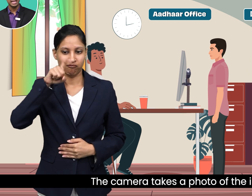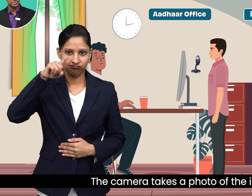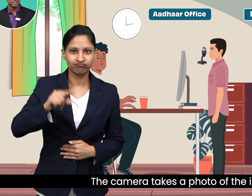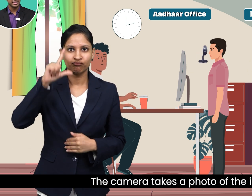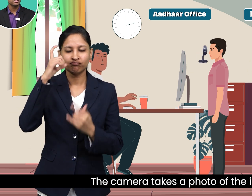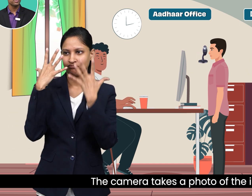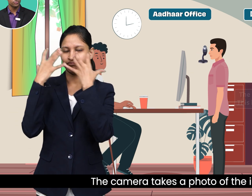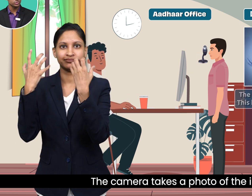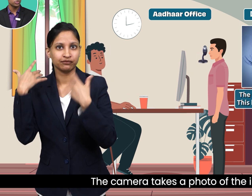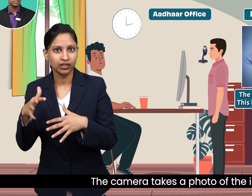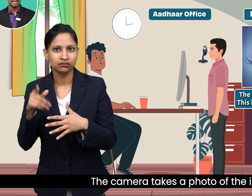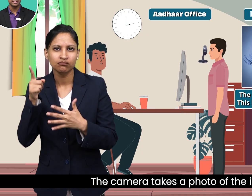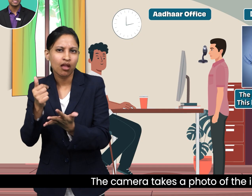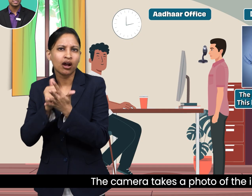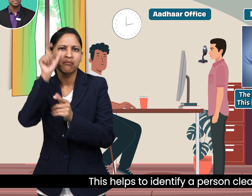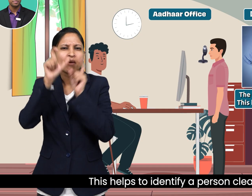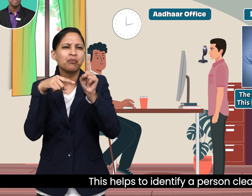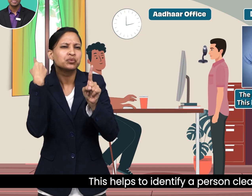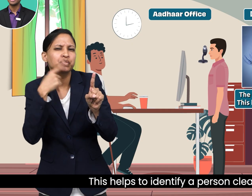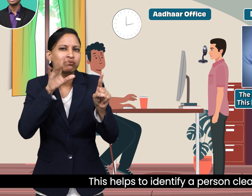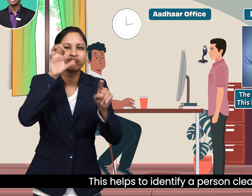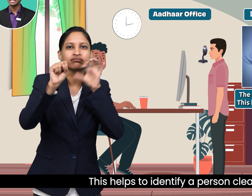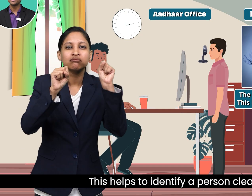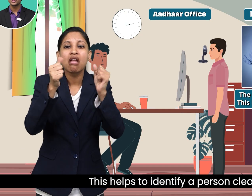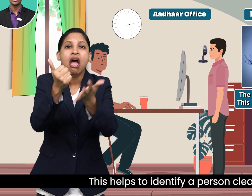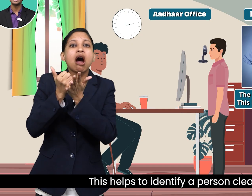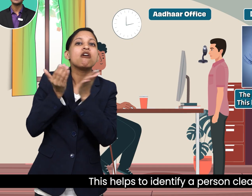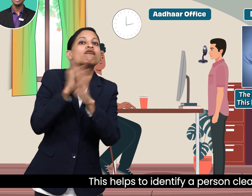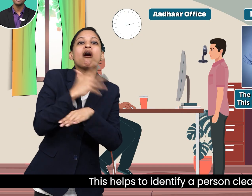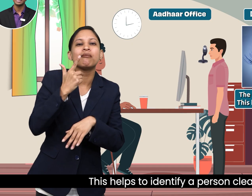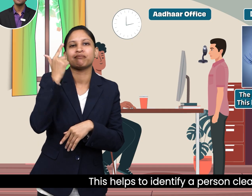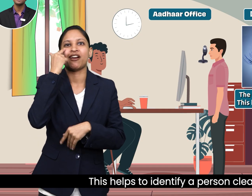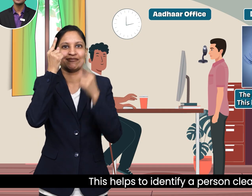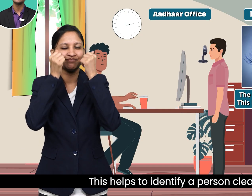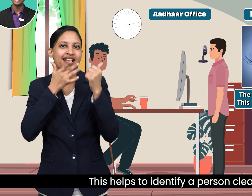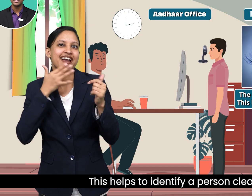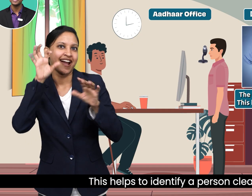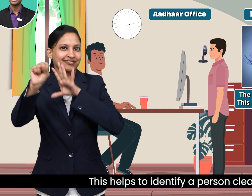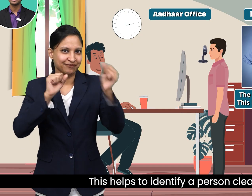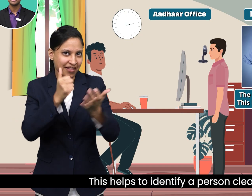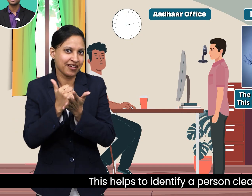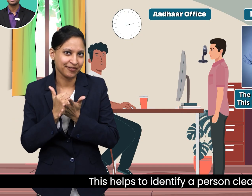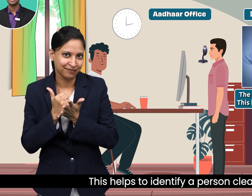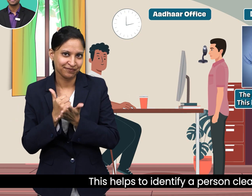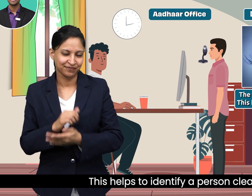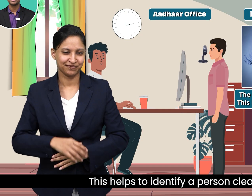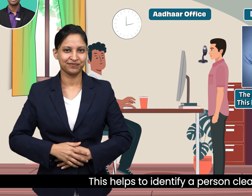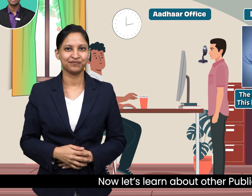The camera takes a photo of the iris. This helps to identify a person clearly.